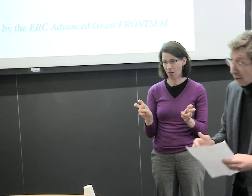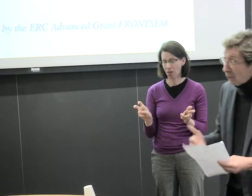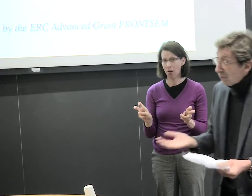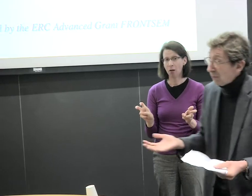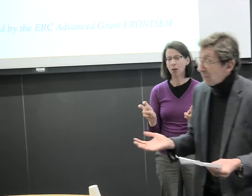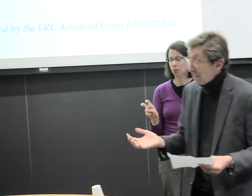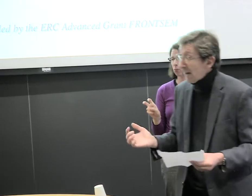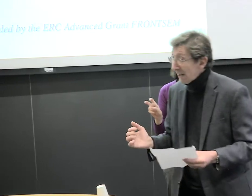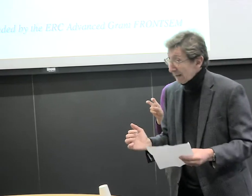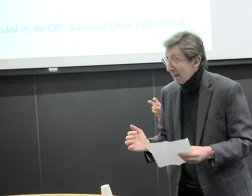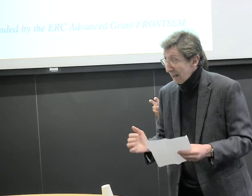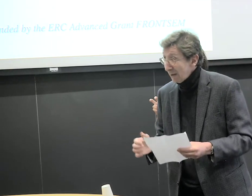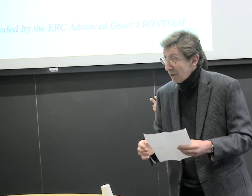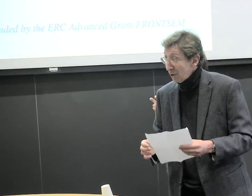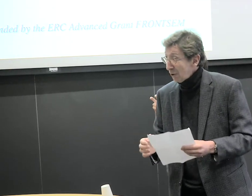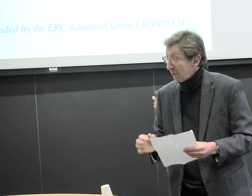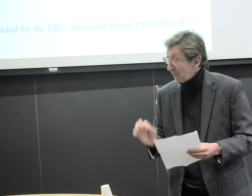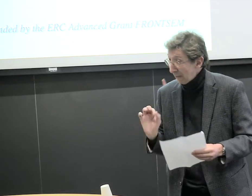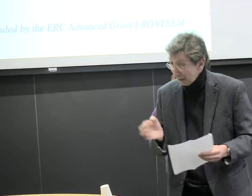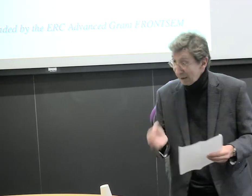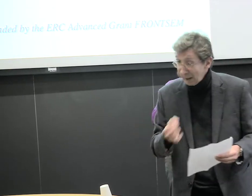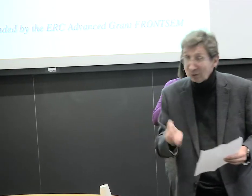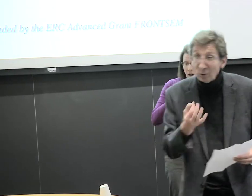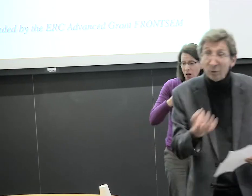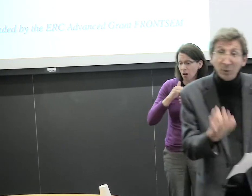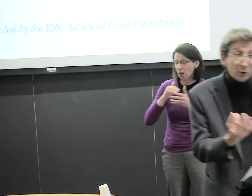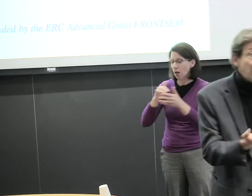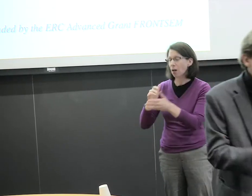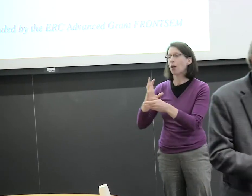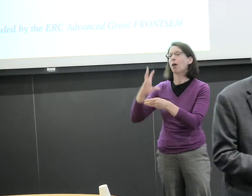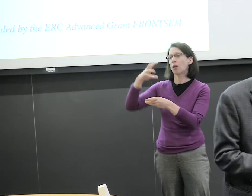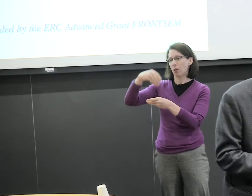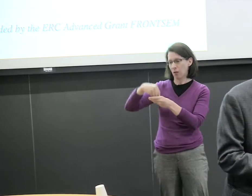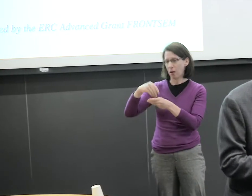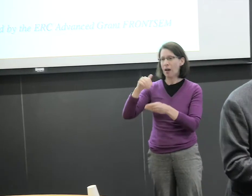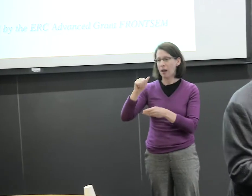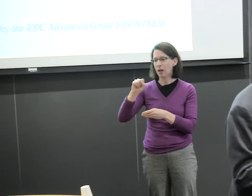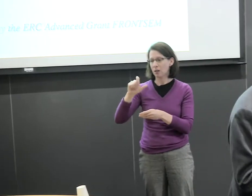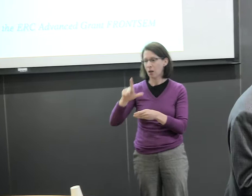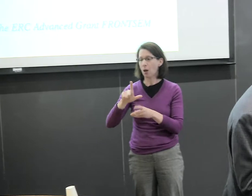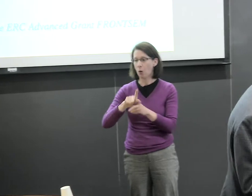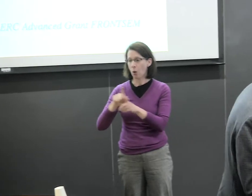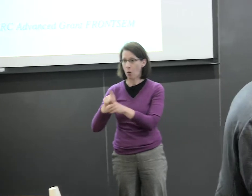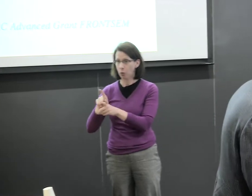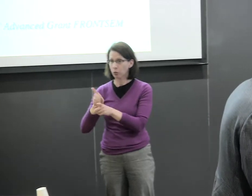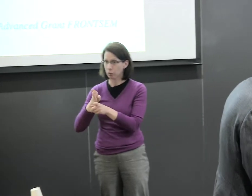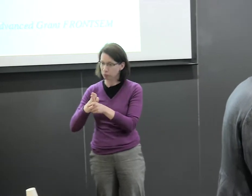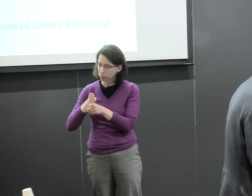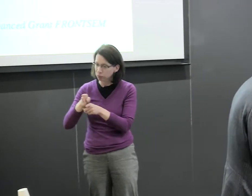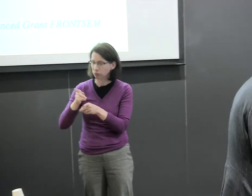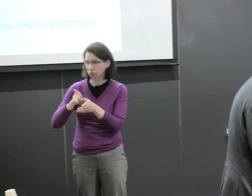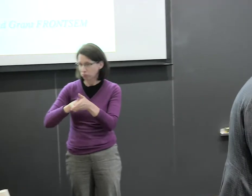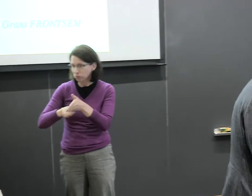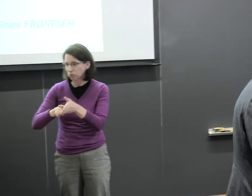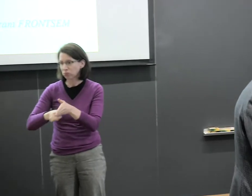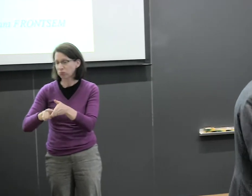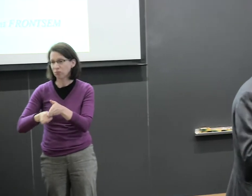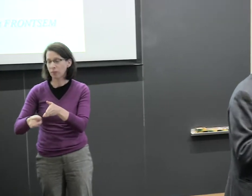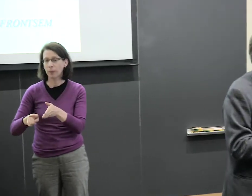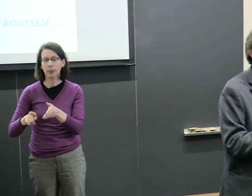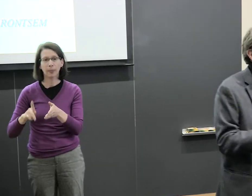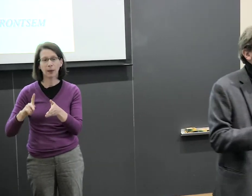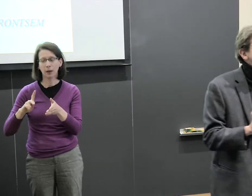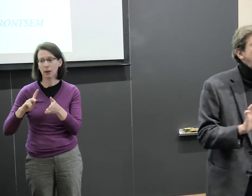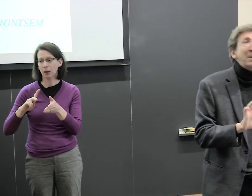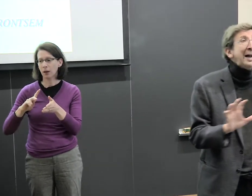all the way to American Sign Language, where he has also pursued this thought. The semantics of